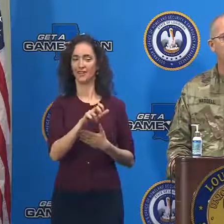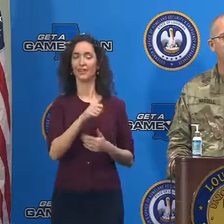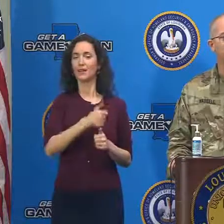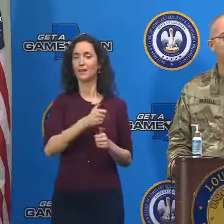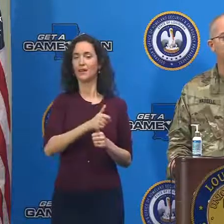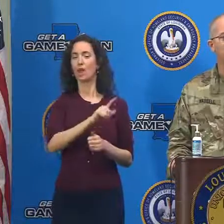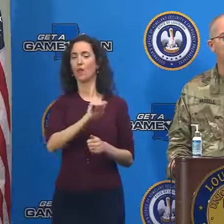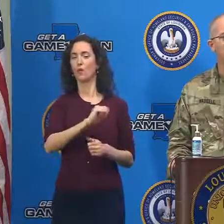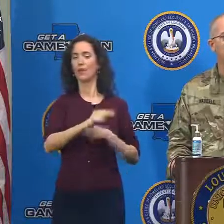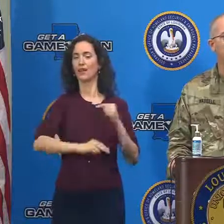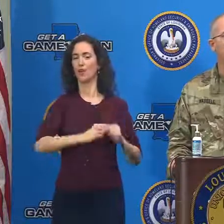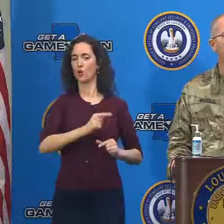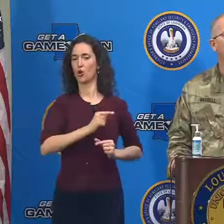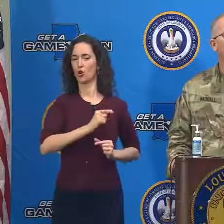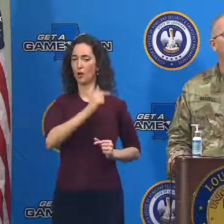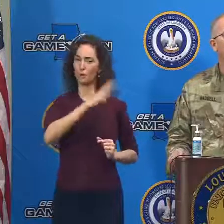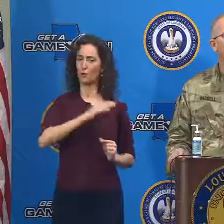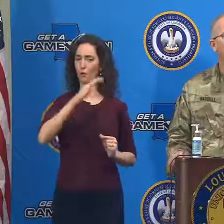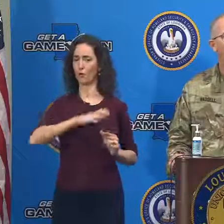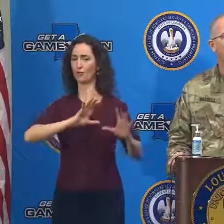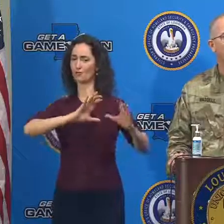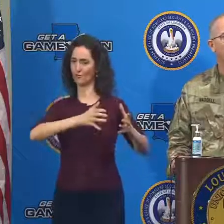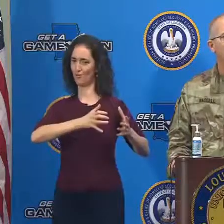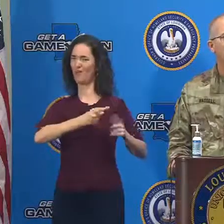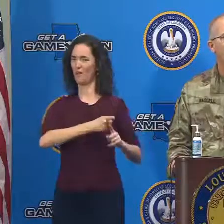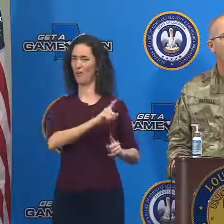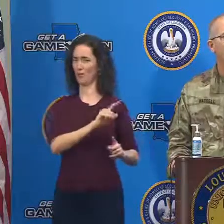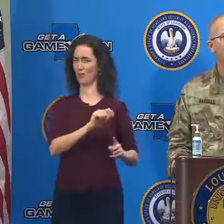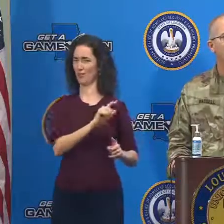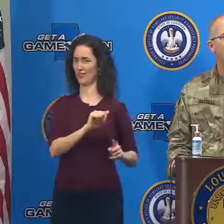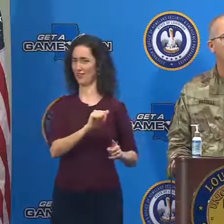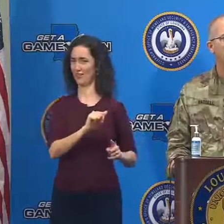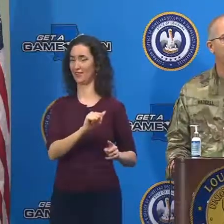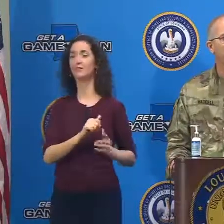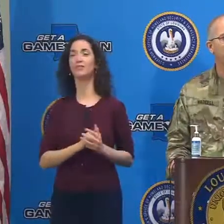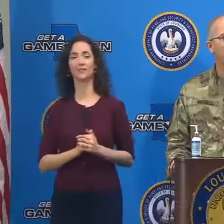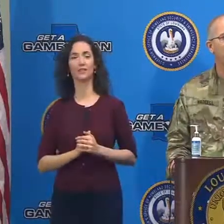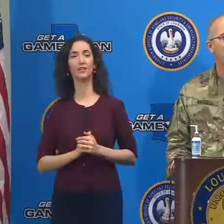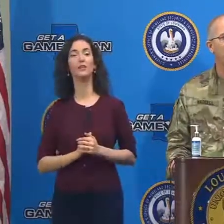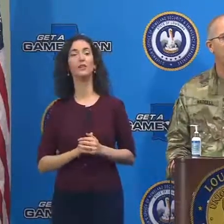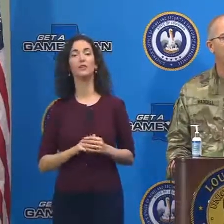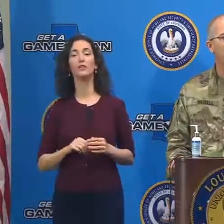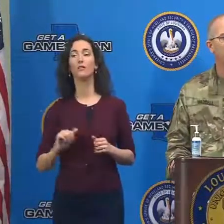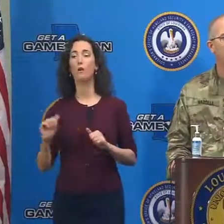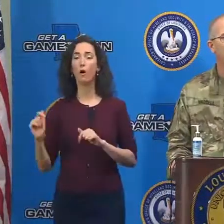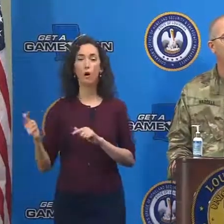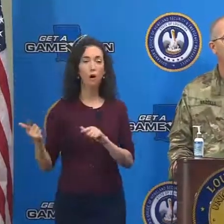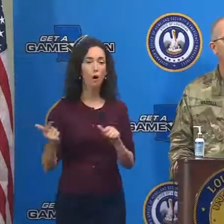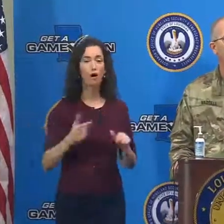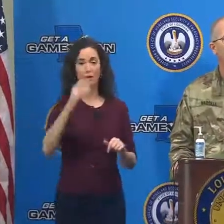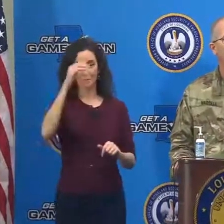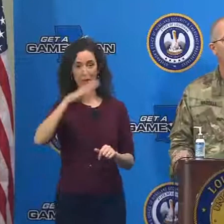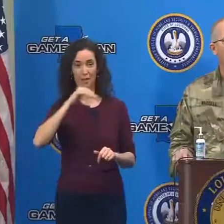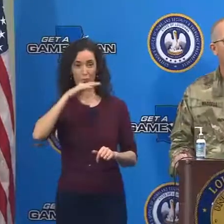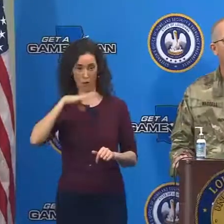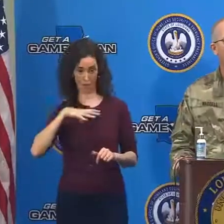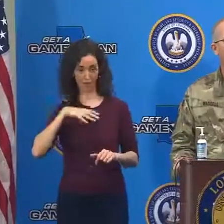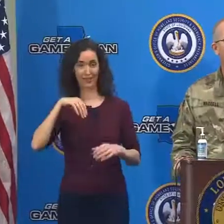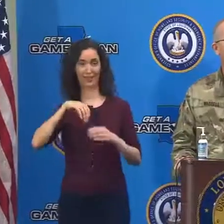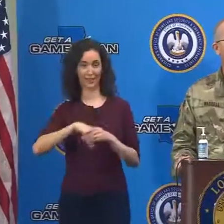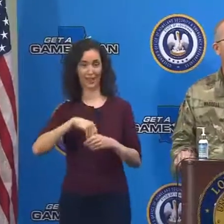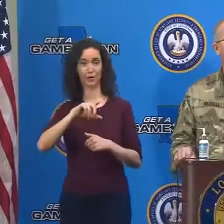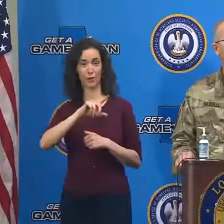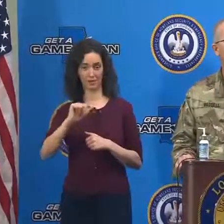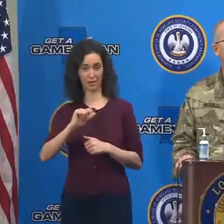National Guardsmen and women. That represents 100% of all the men and women that are in